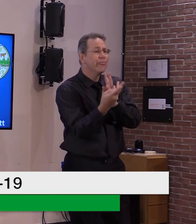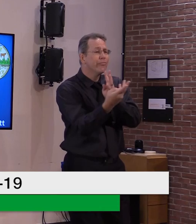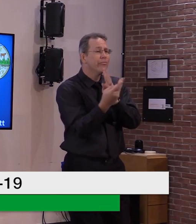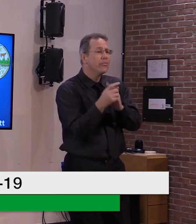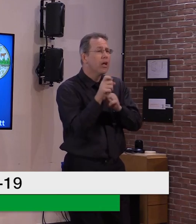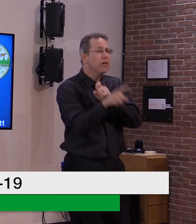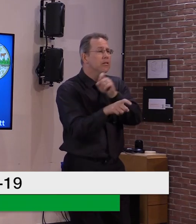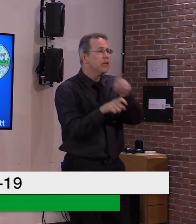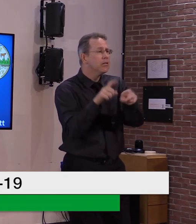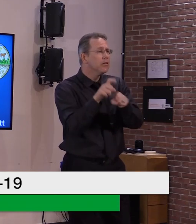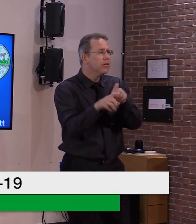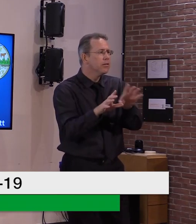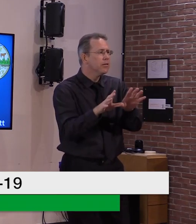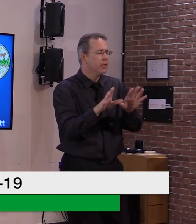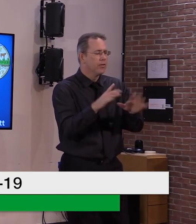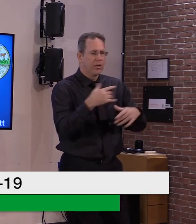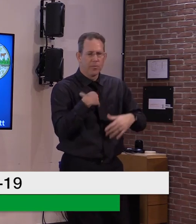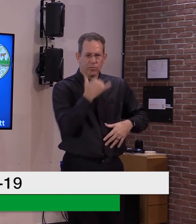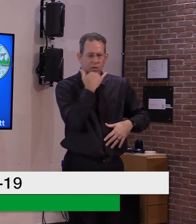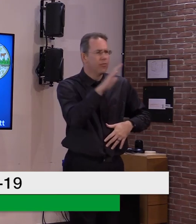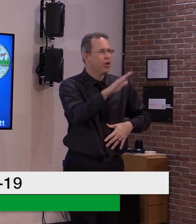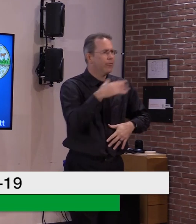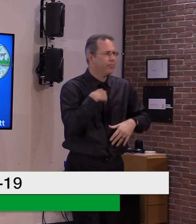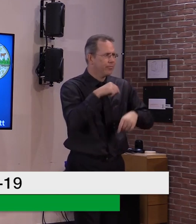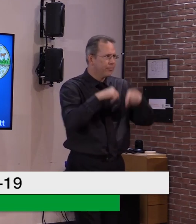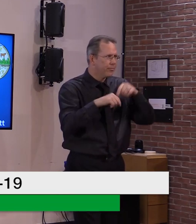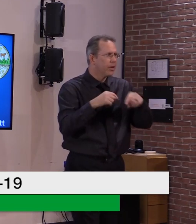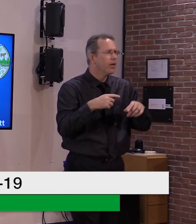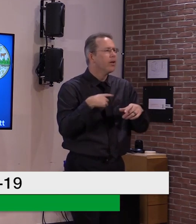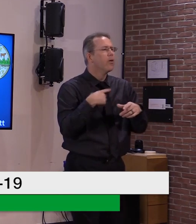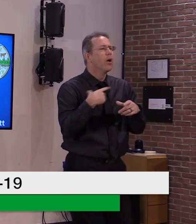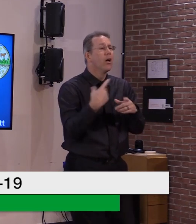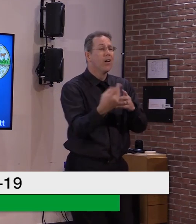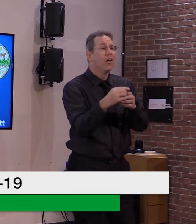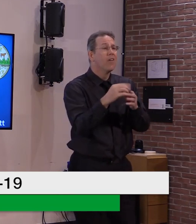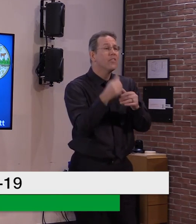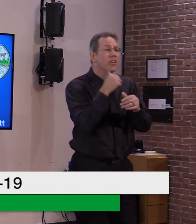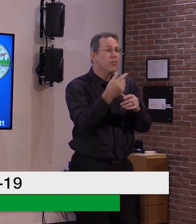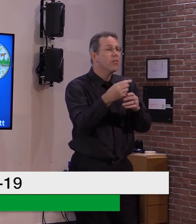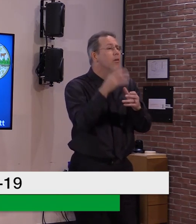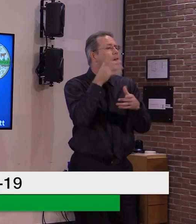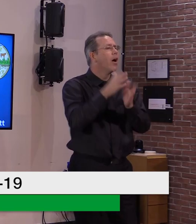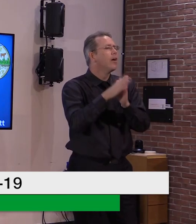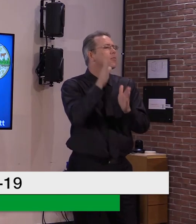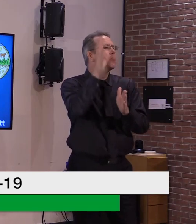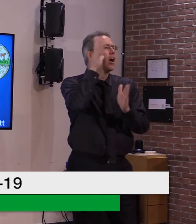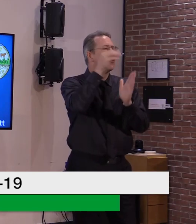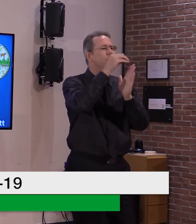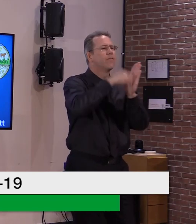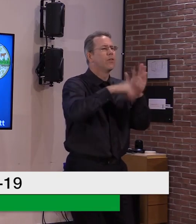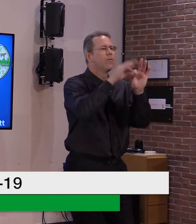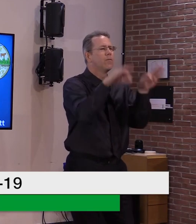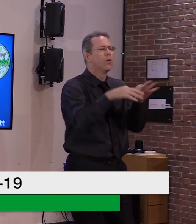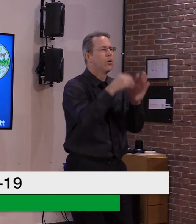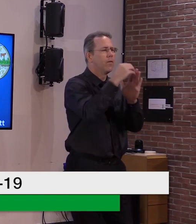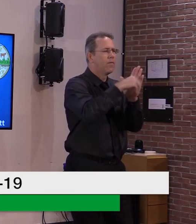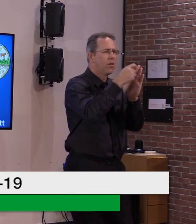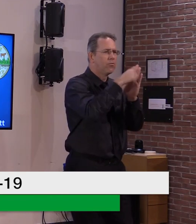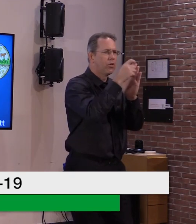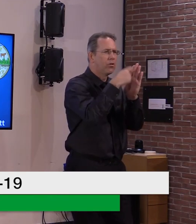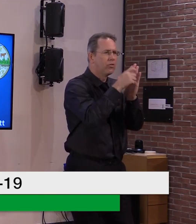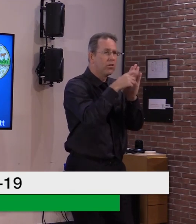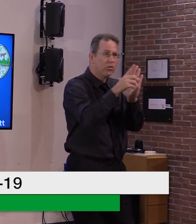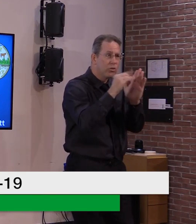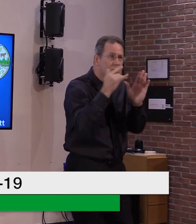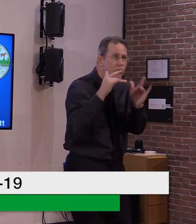so parents will basically be attesting to this along with their travel and symptoms of their students and so forth so i think that's a good place